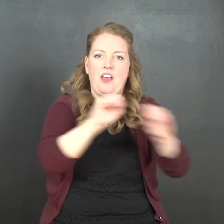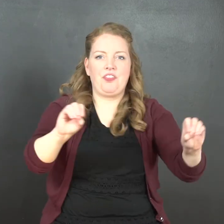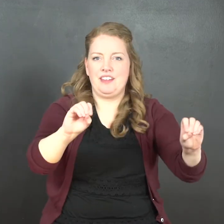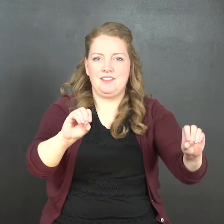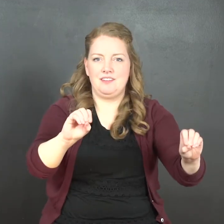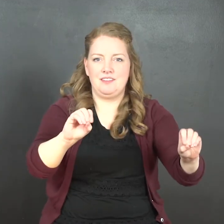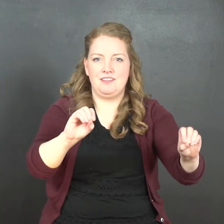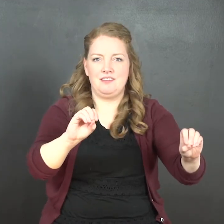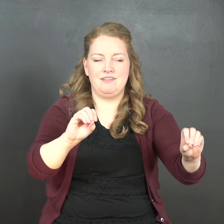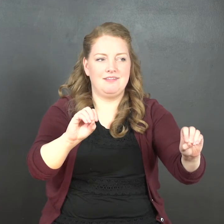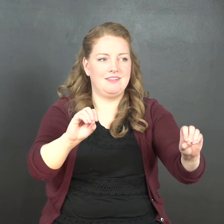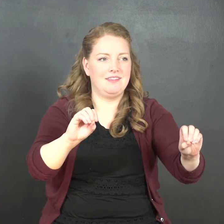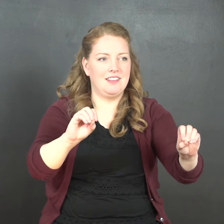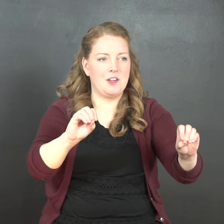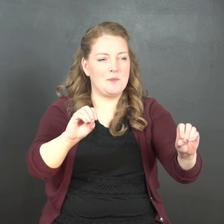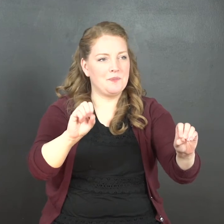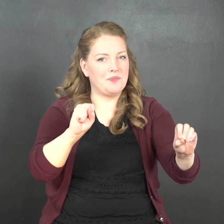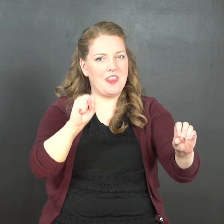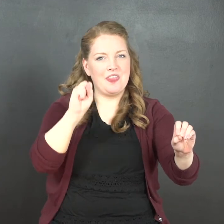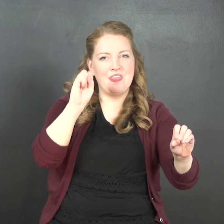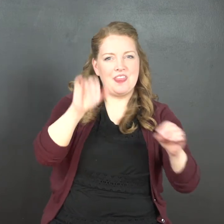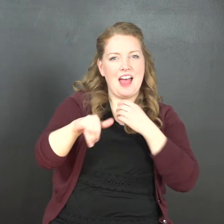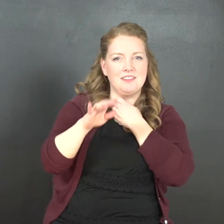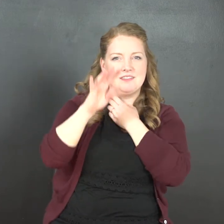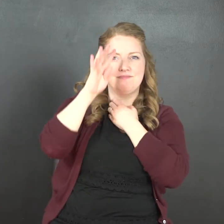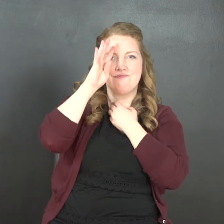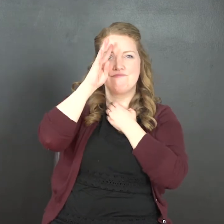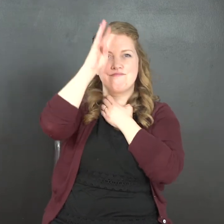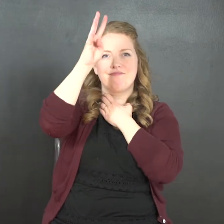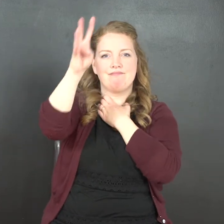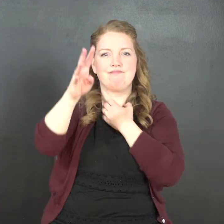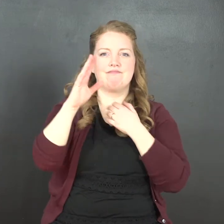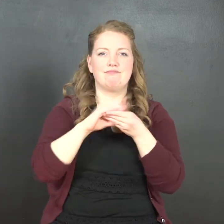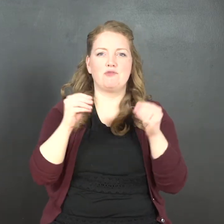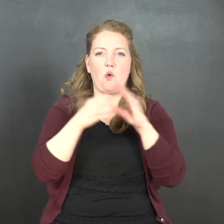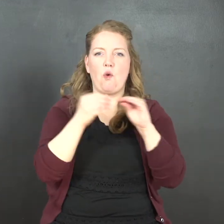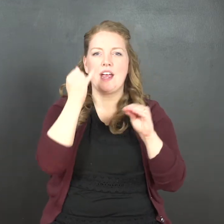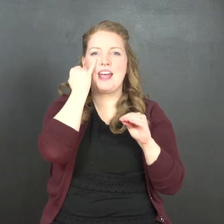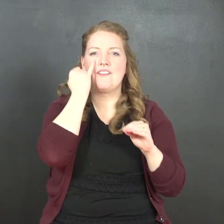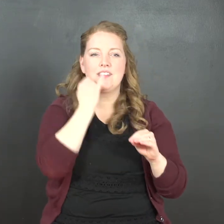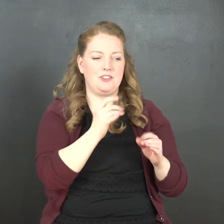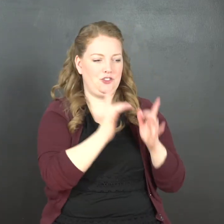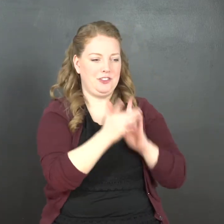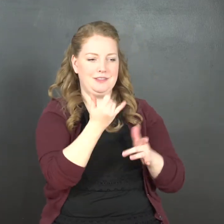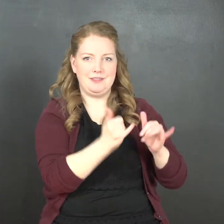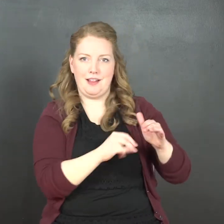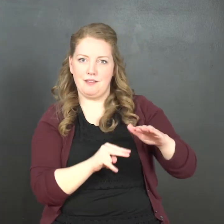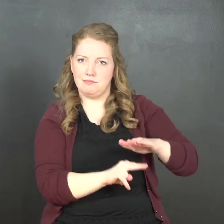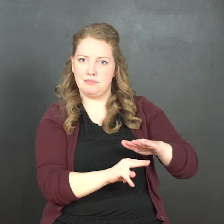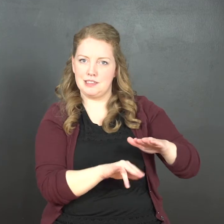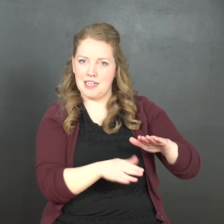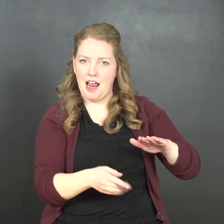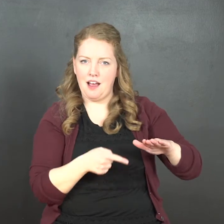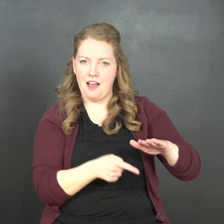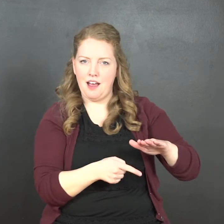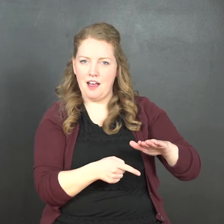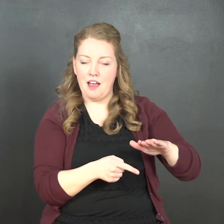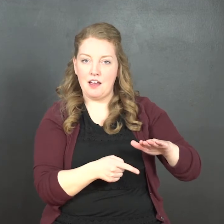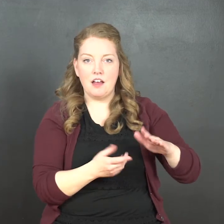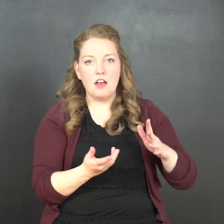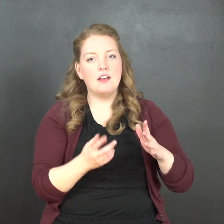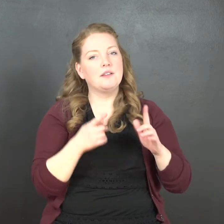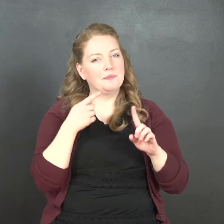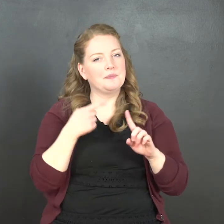mind. Suffice it to say, there's a lot riding on this idea of a resurrection. If there is no resurrection of Jesus,